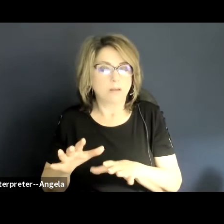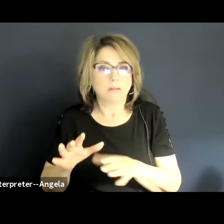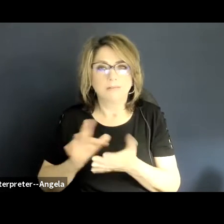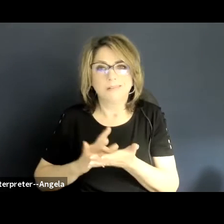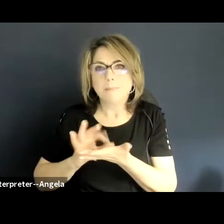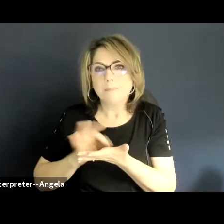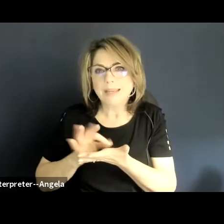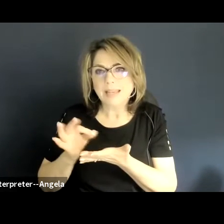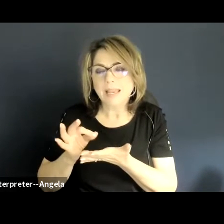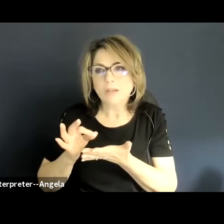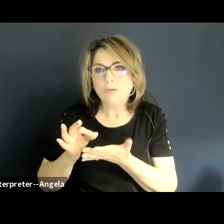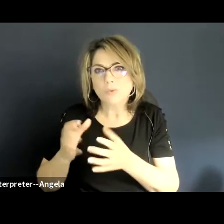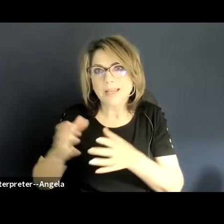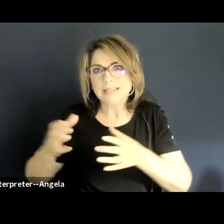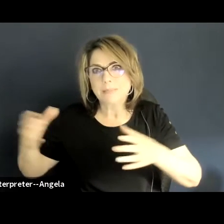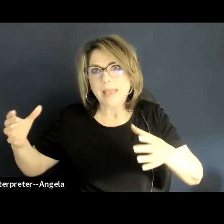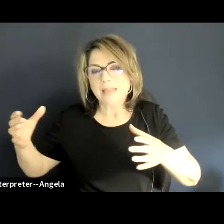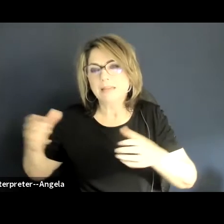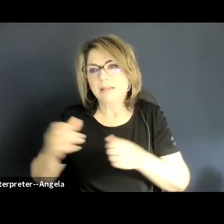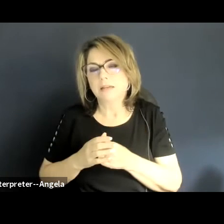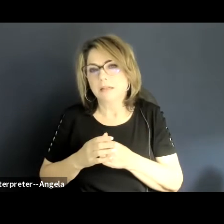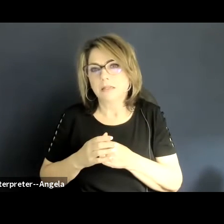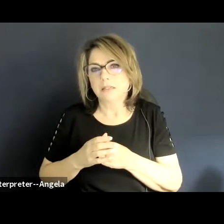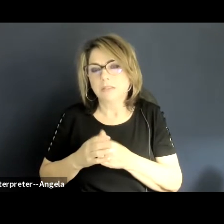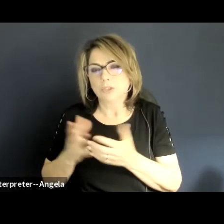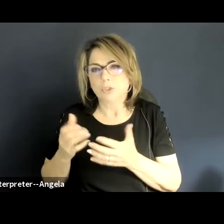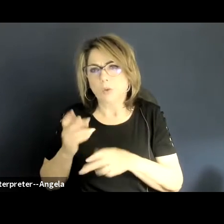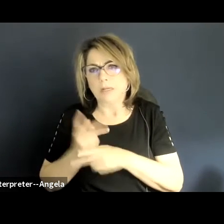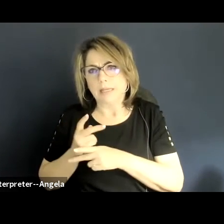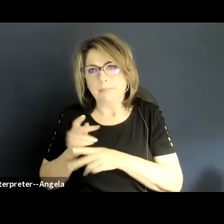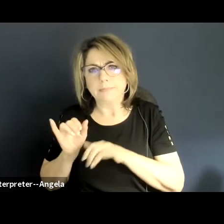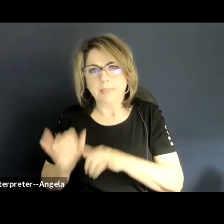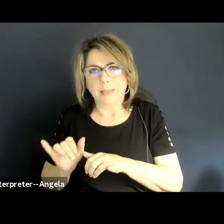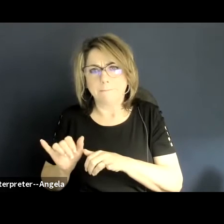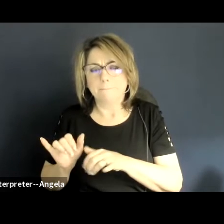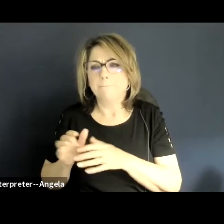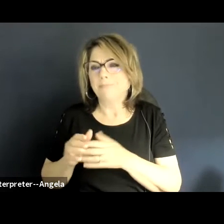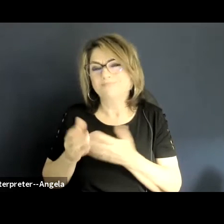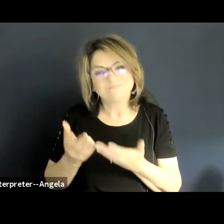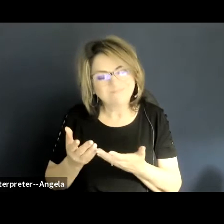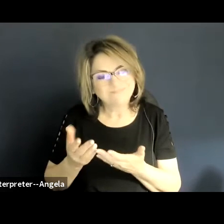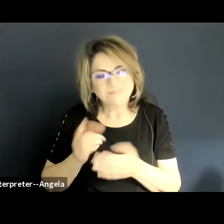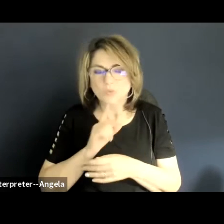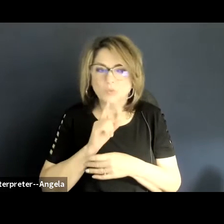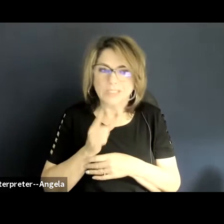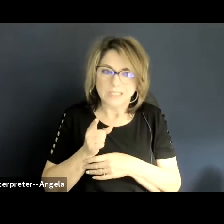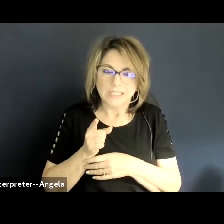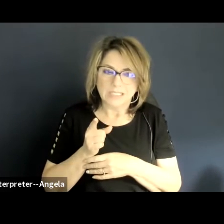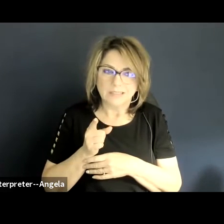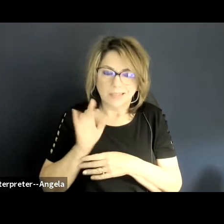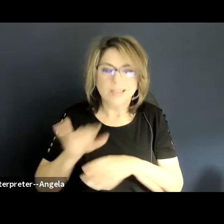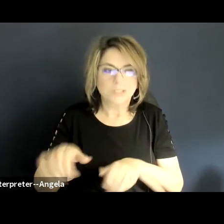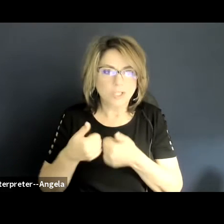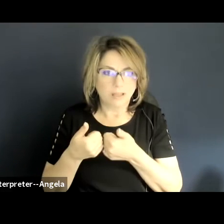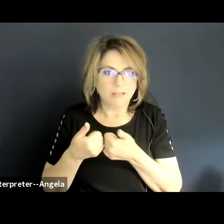Medicaid to expand any further than what it has, and that's really been the challenge that